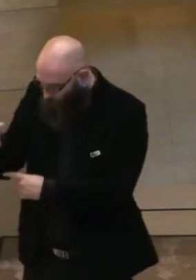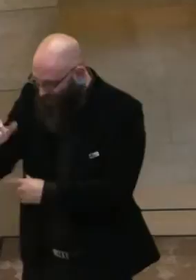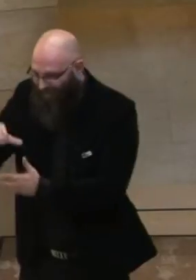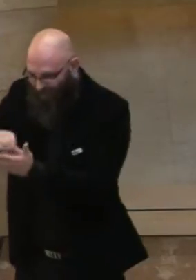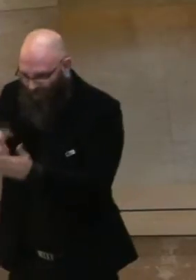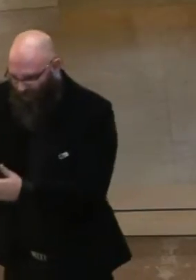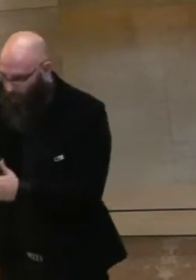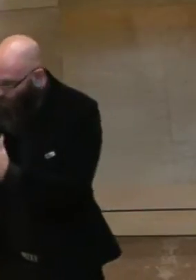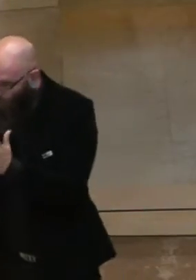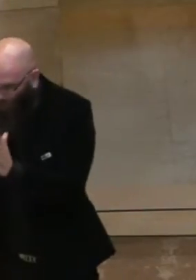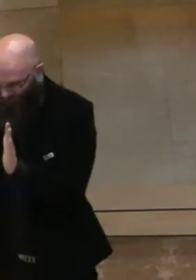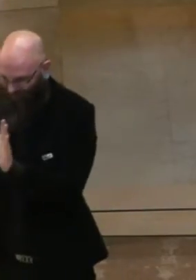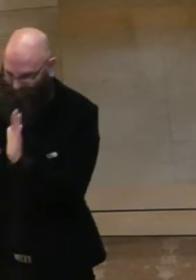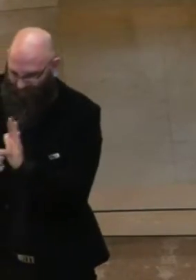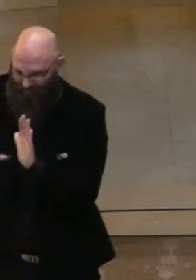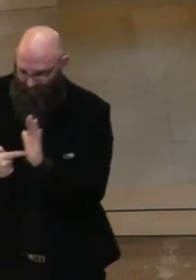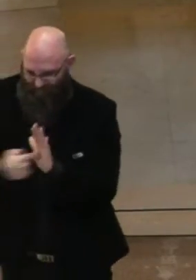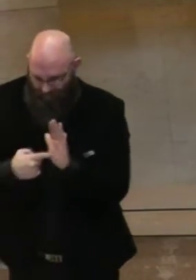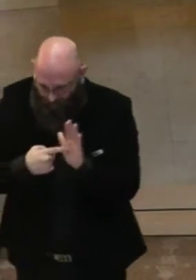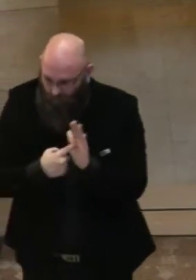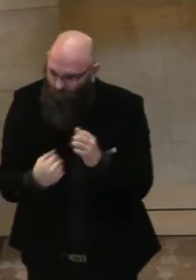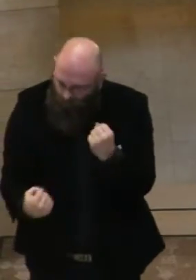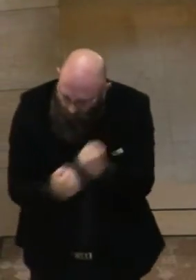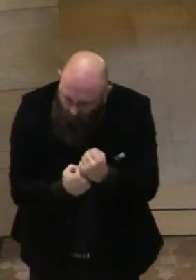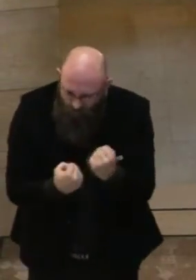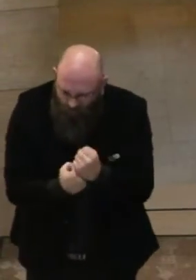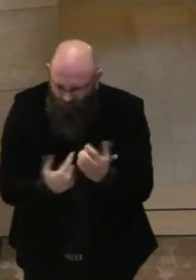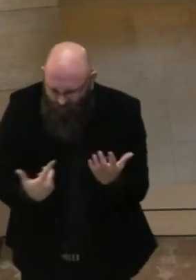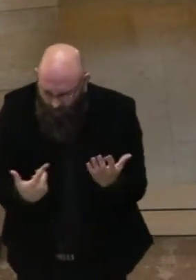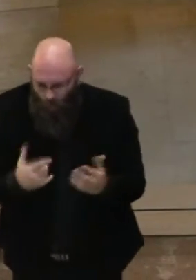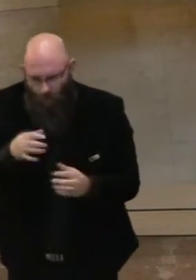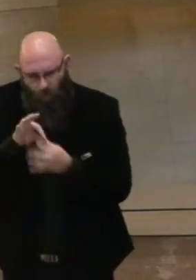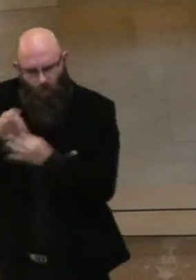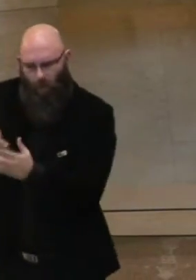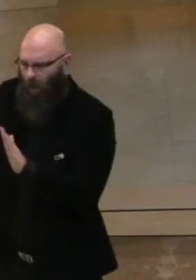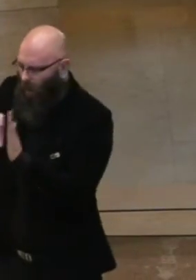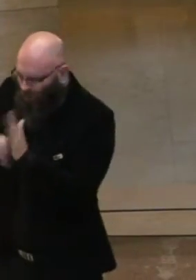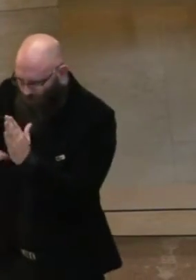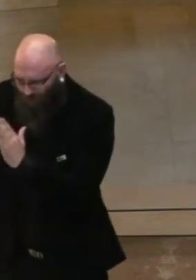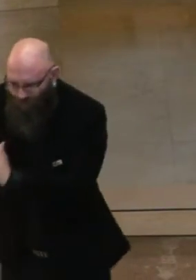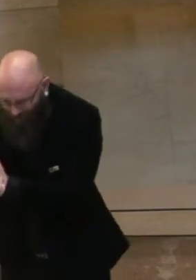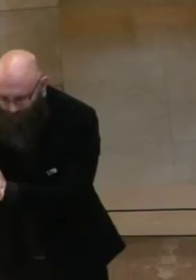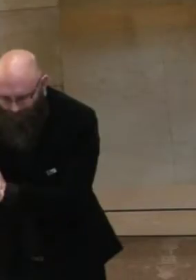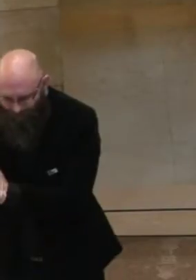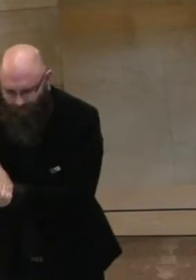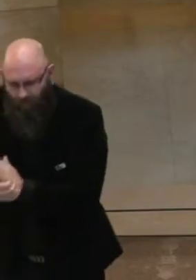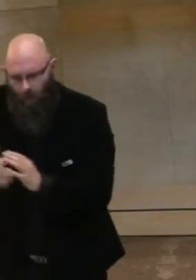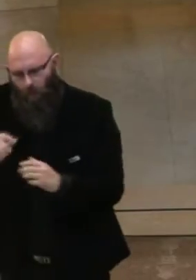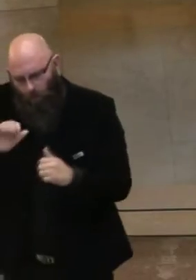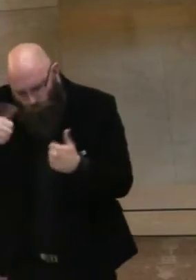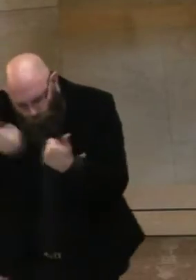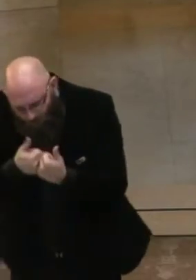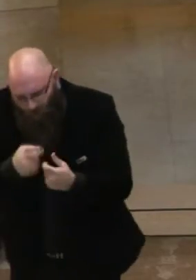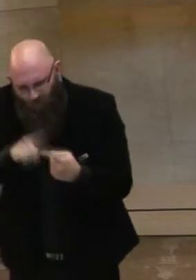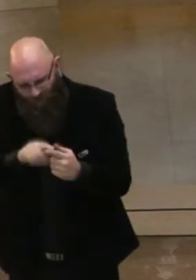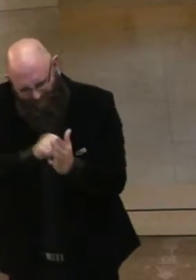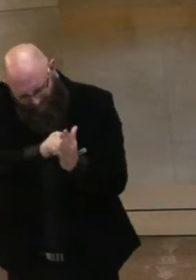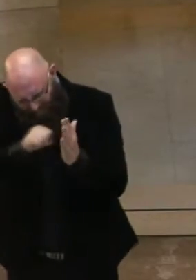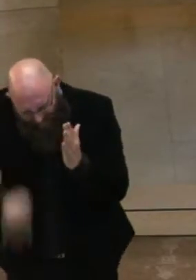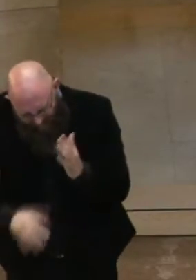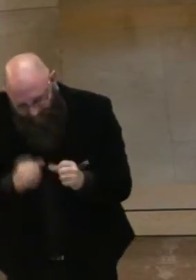these laws, especially as part of a constitutional amendment that would be extremely difficult to repeal or